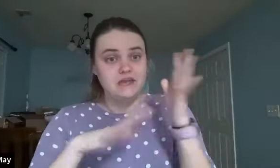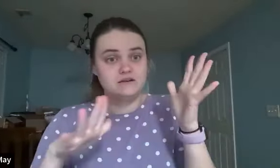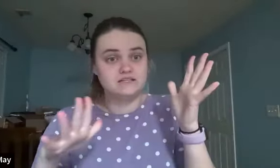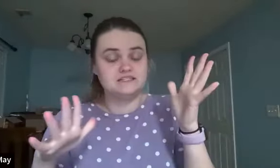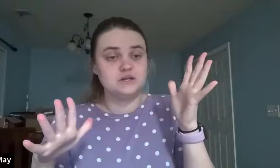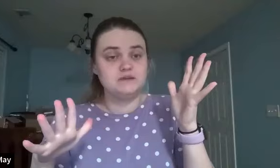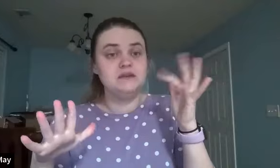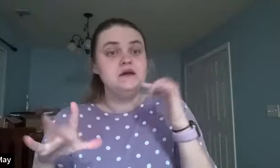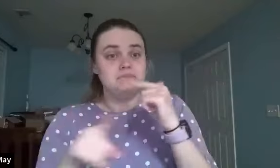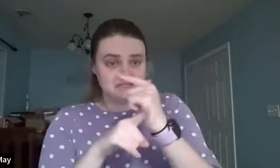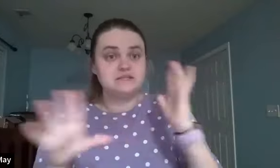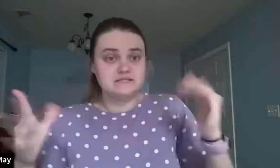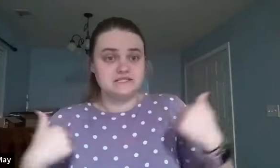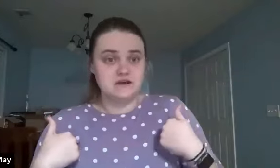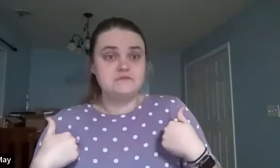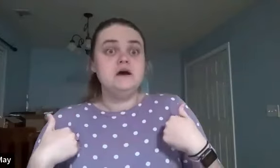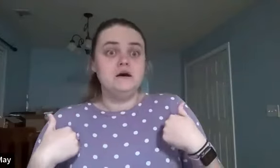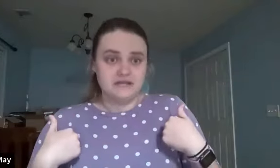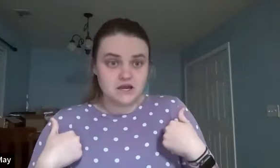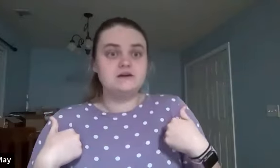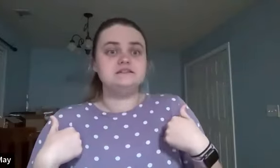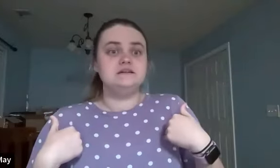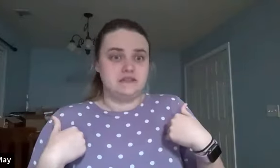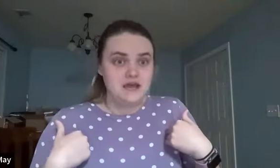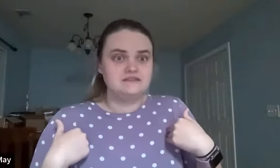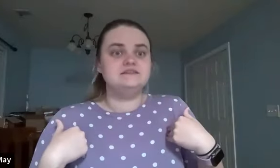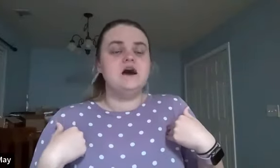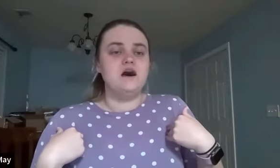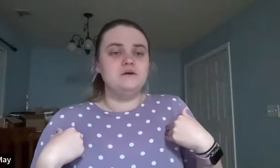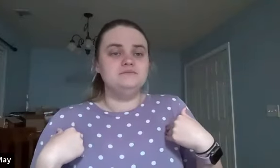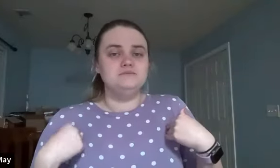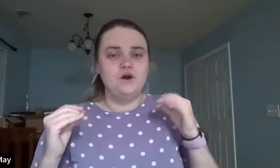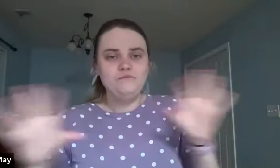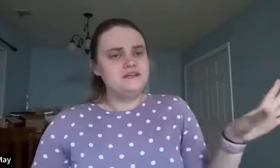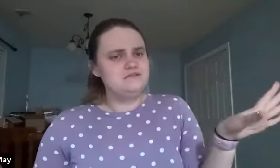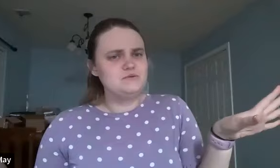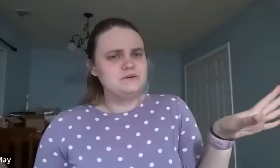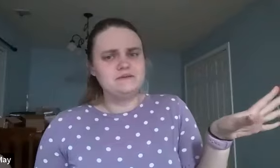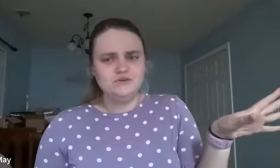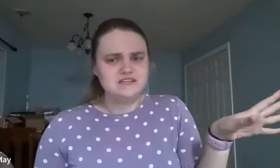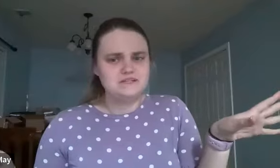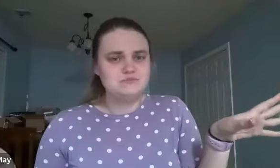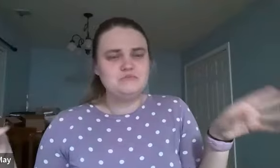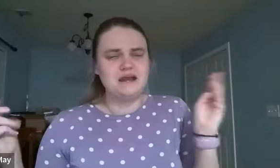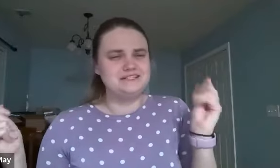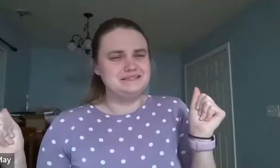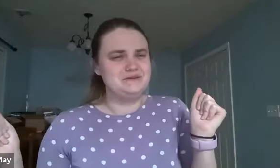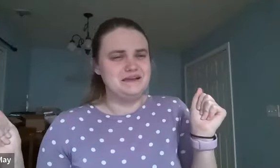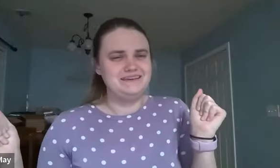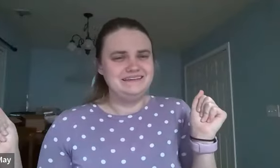chaos because it's going to be my siblings, myself, my dogs, the cats. Hopefully everything will be fine. Most of the time it's smooth, but I just like to be like, you